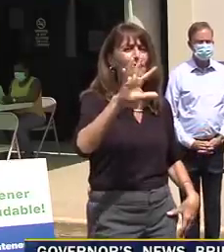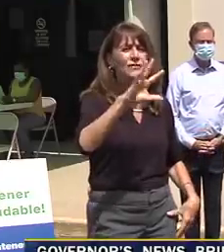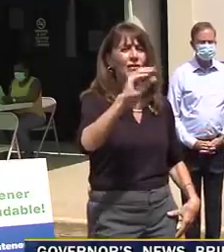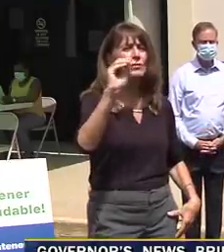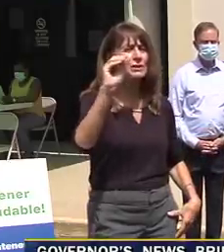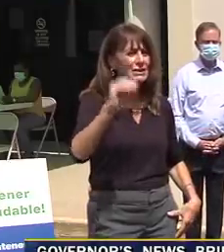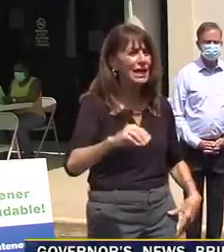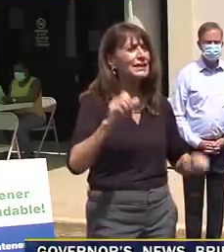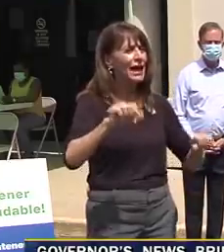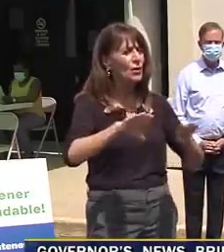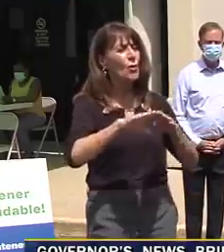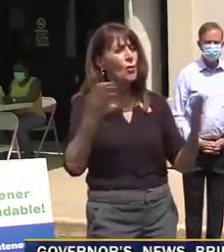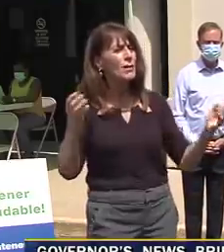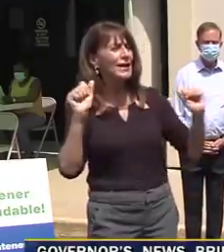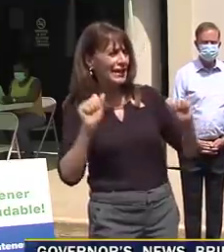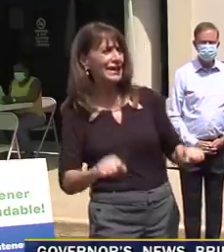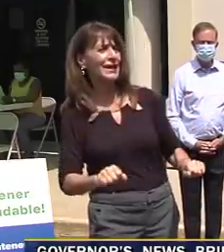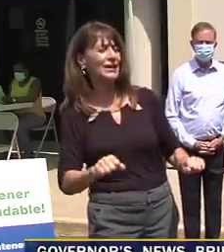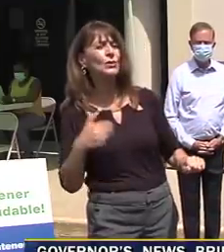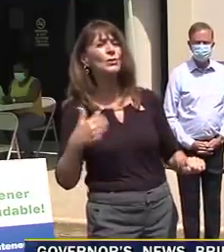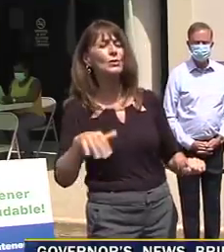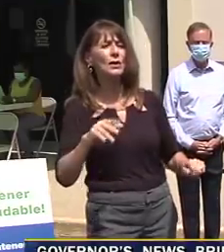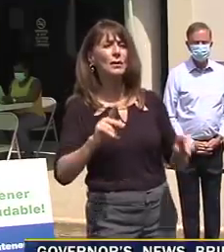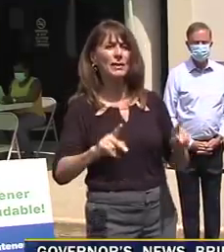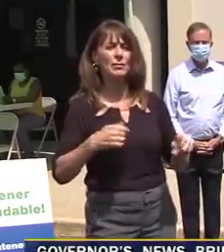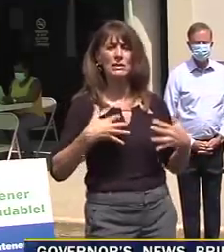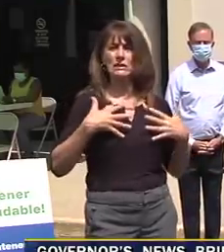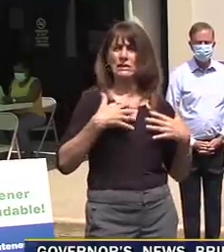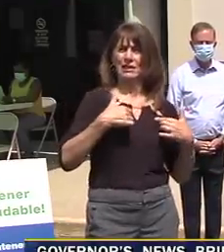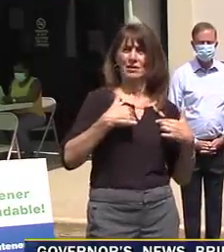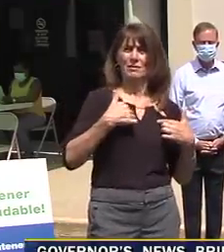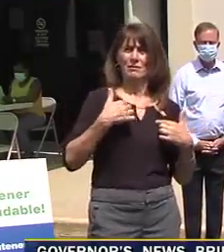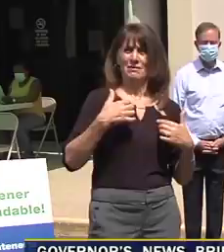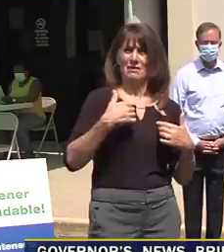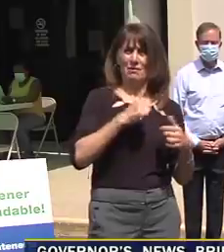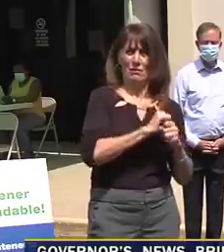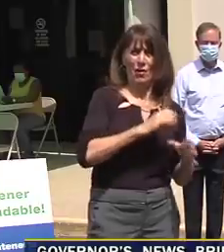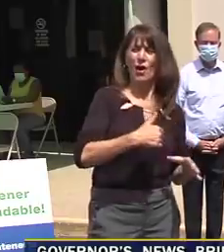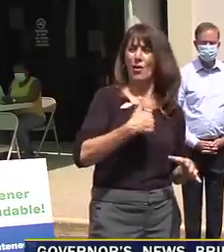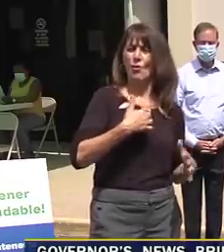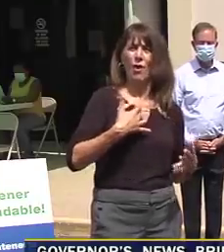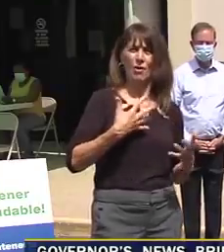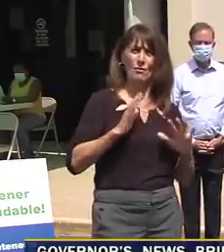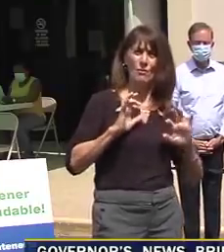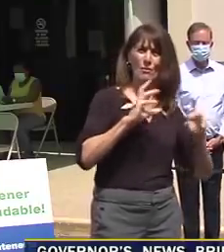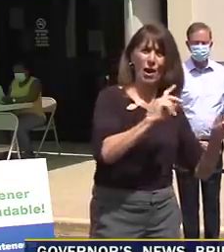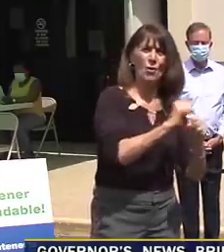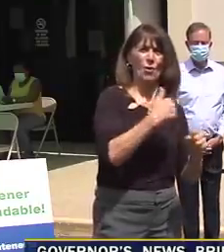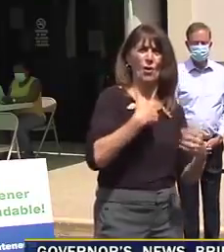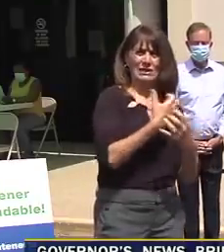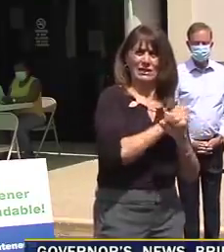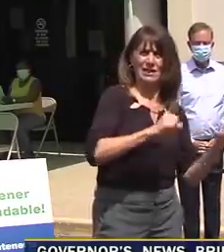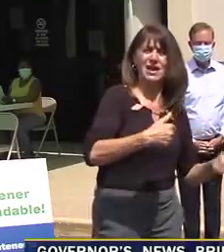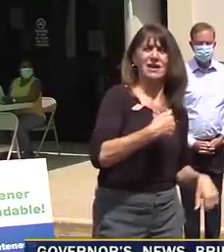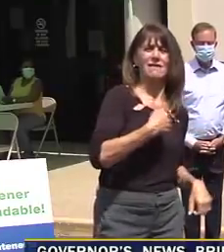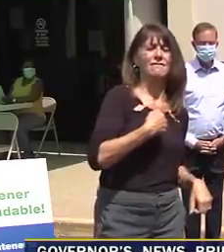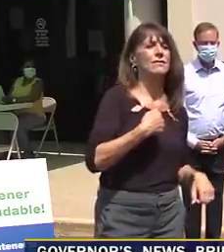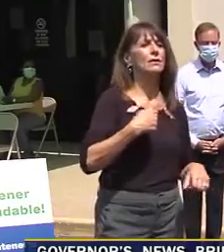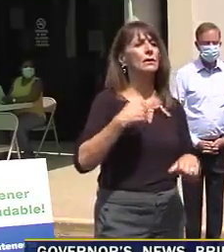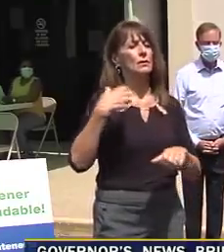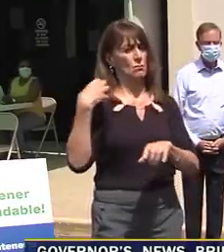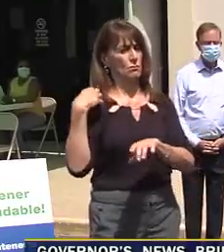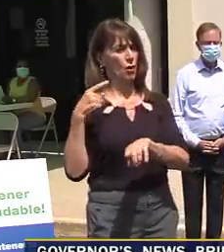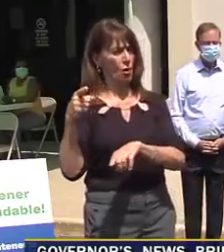can be opened, and people are concerned if they're employees, they want to be safe when they go back to work. Employers want to